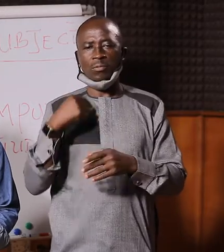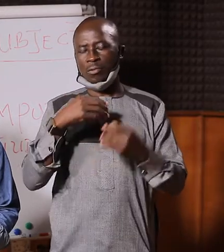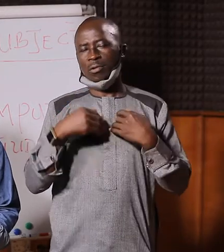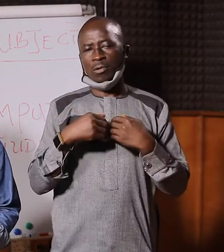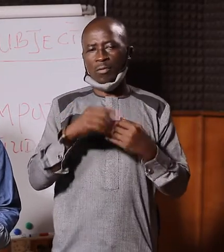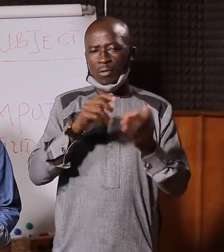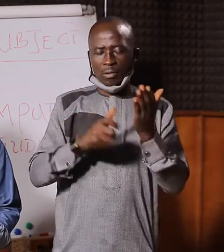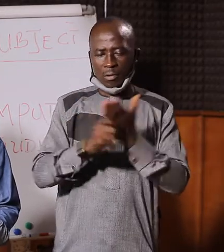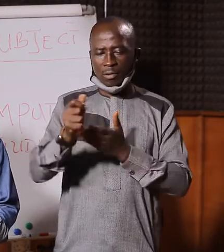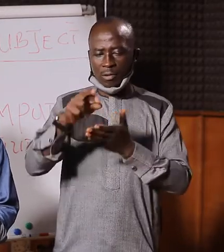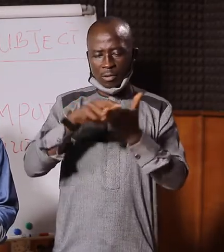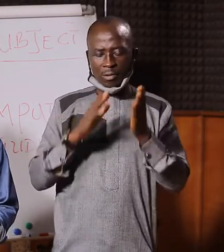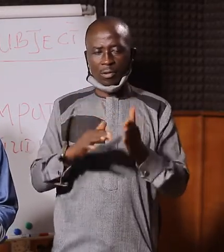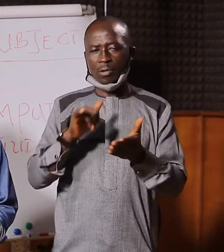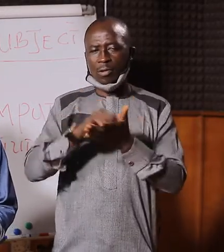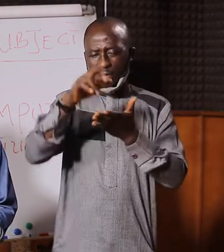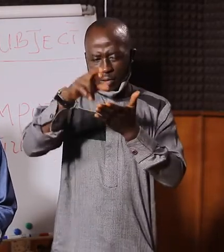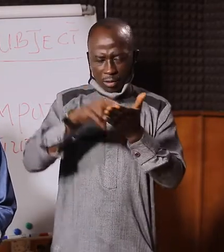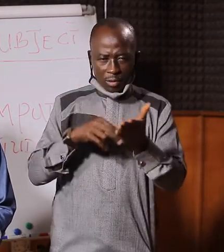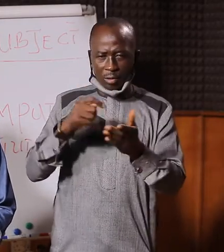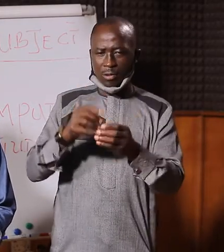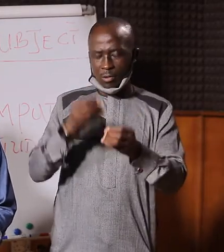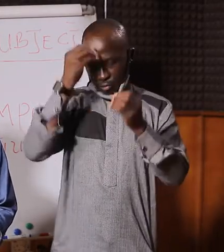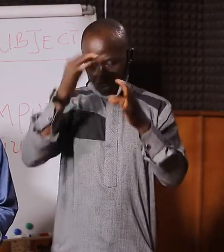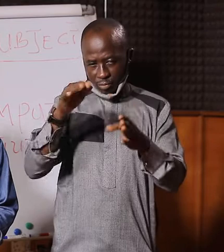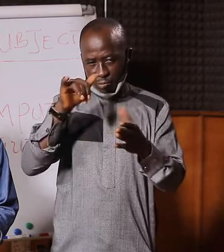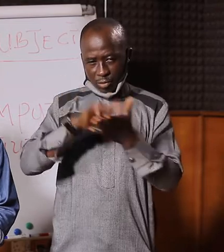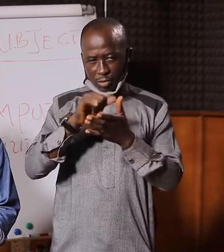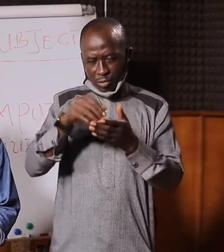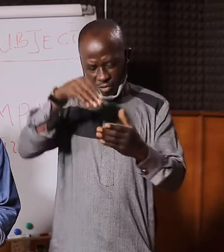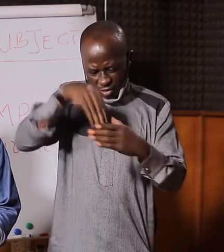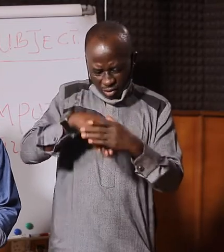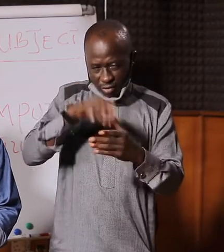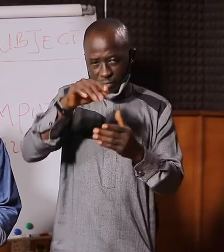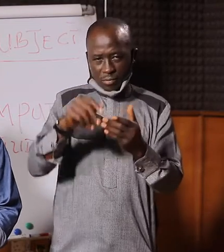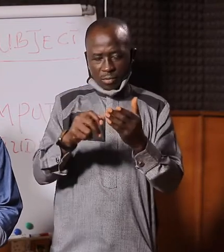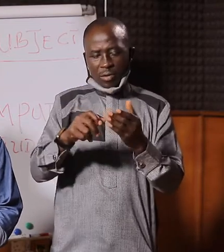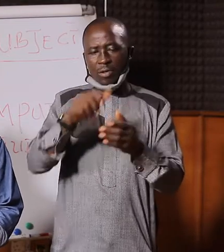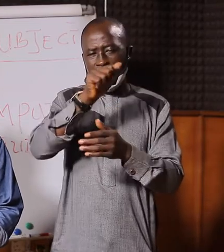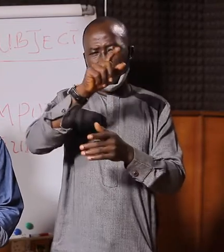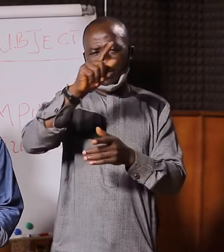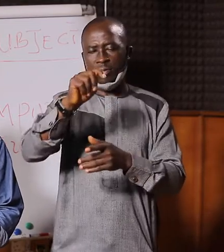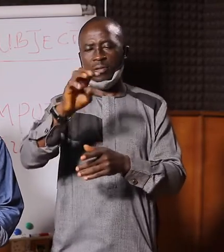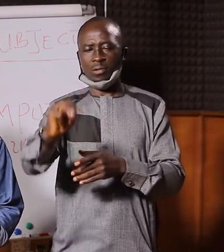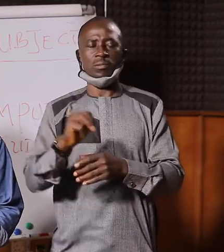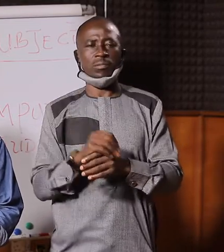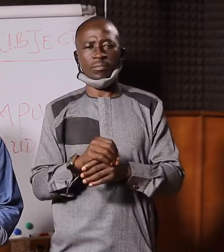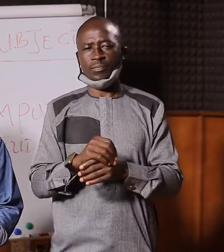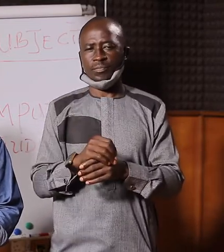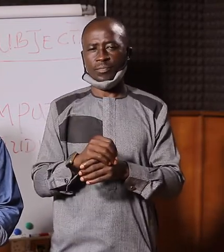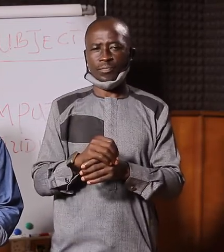reader that reads what? The information that is embedded inside your ATM card.